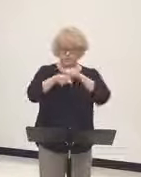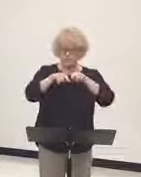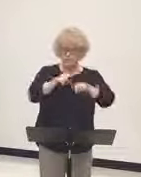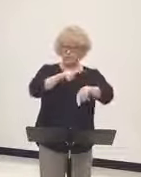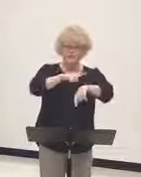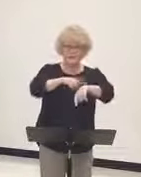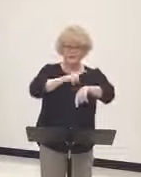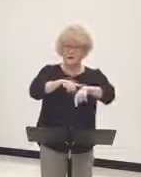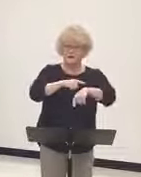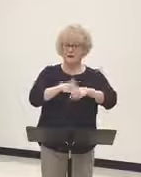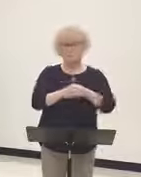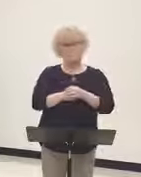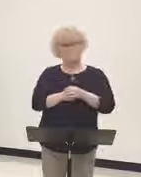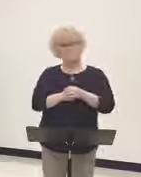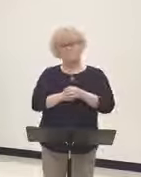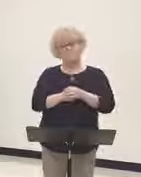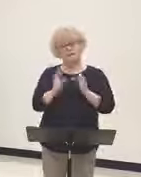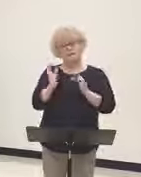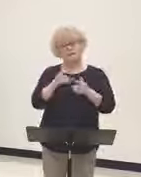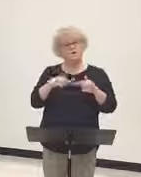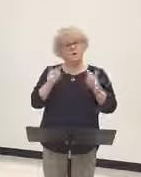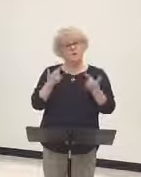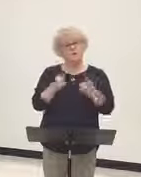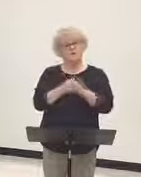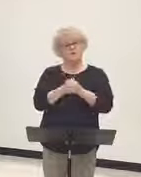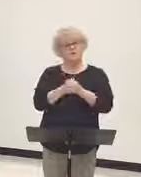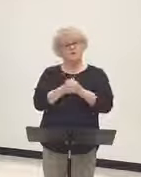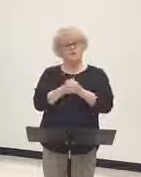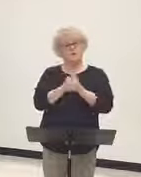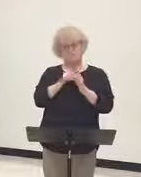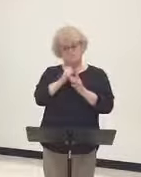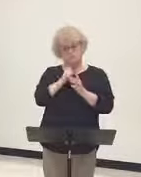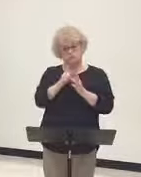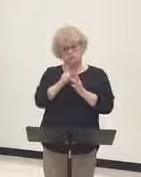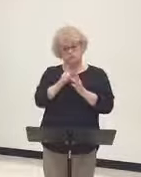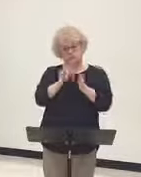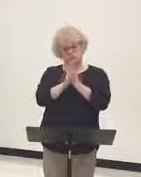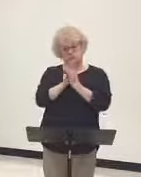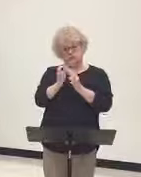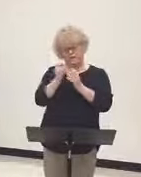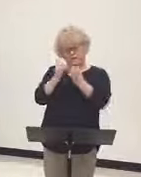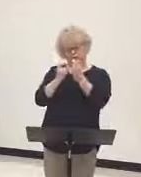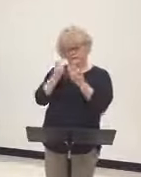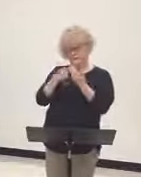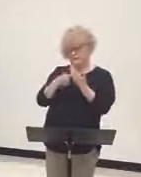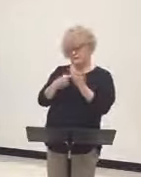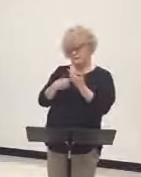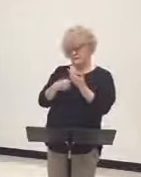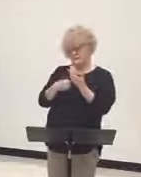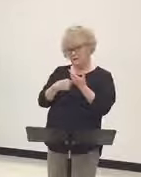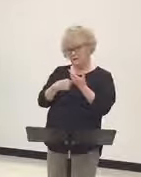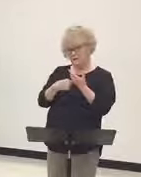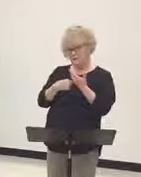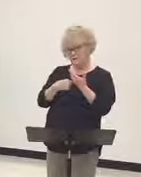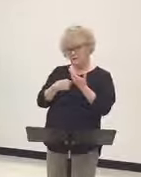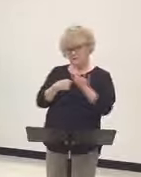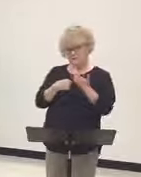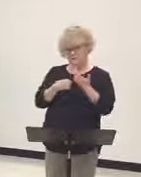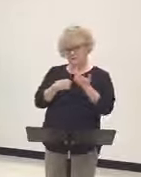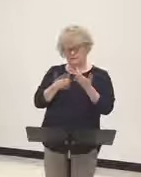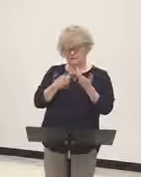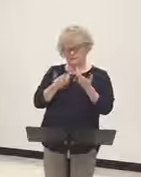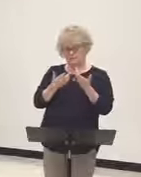this time. And in our lives, I'm sure that we ask ourselves, as Father Cizek did